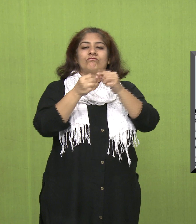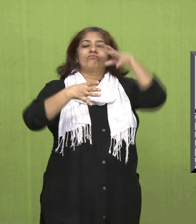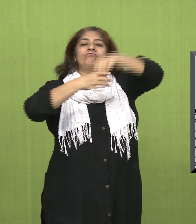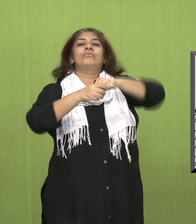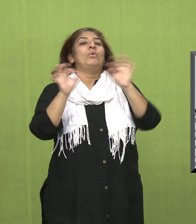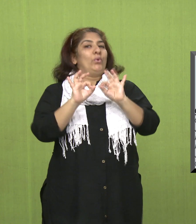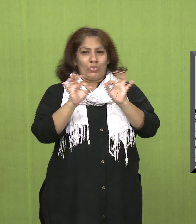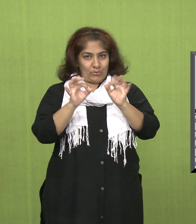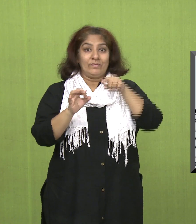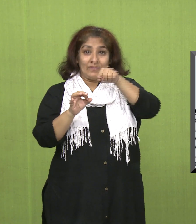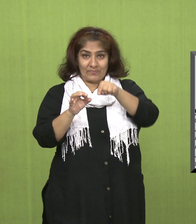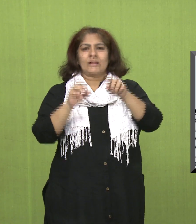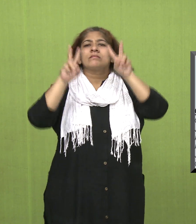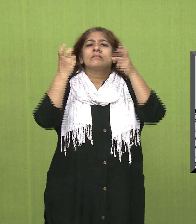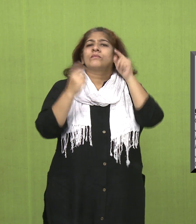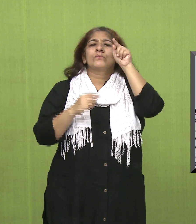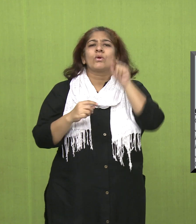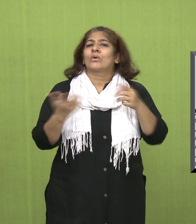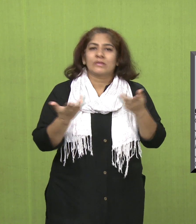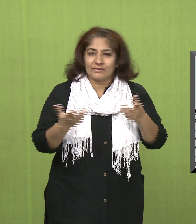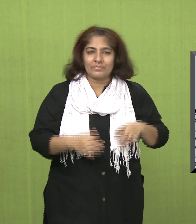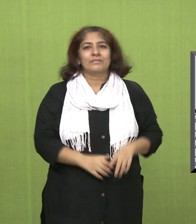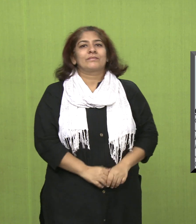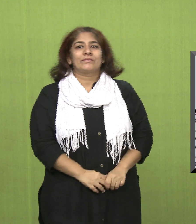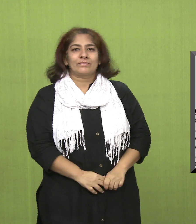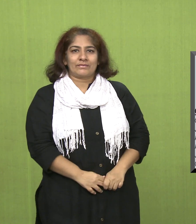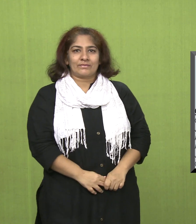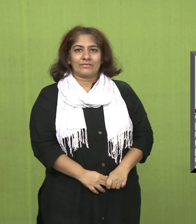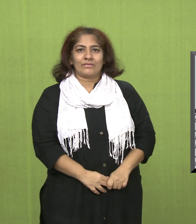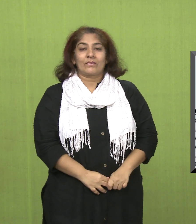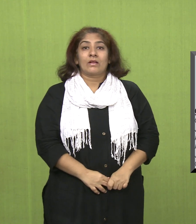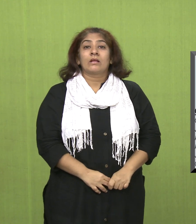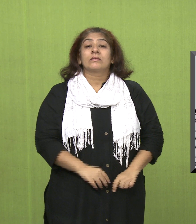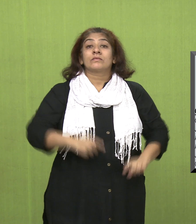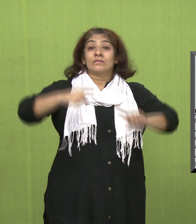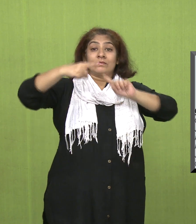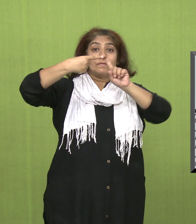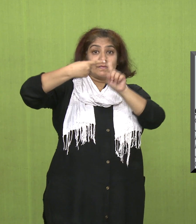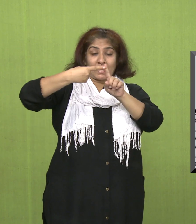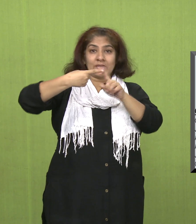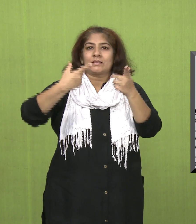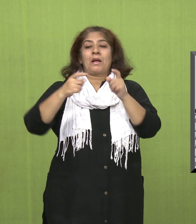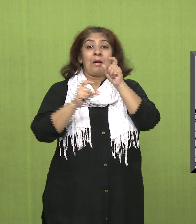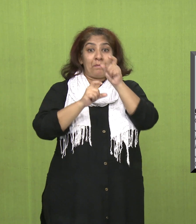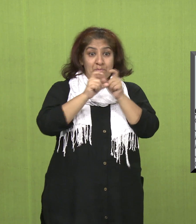be there, and teaching and coaching should be there. Now let us understand the off-the-job methods.